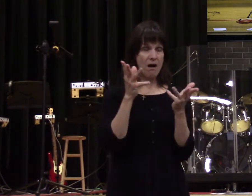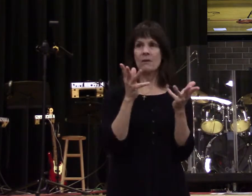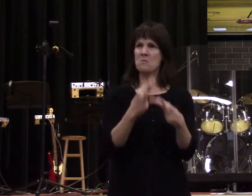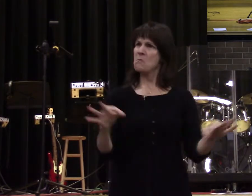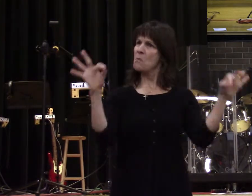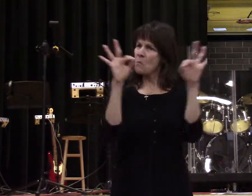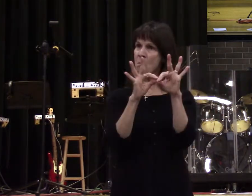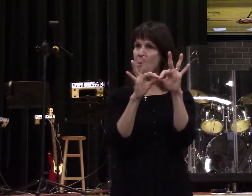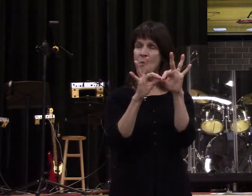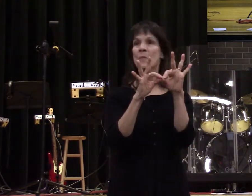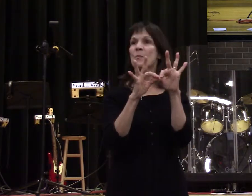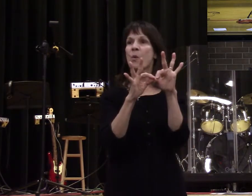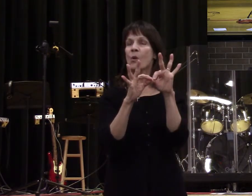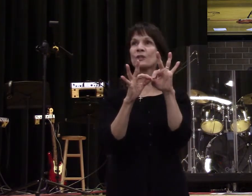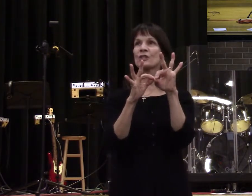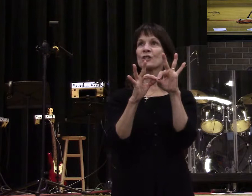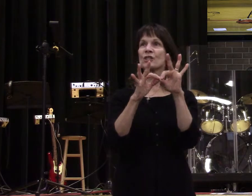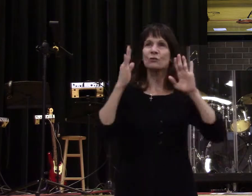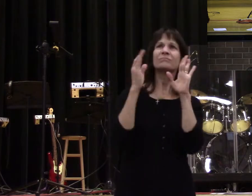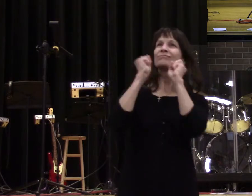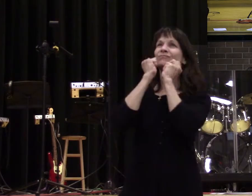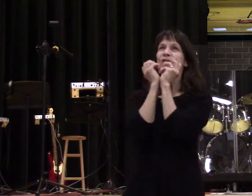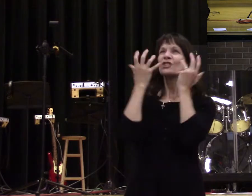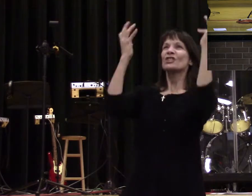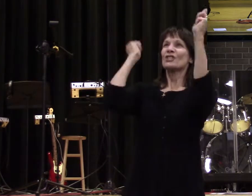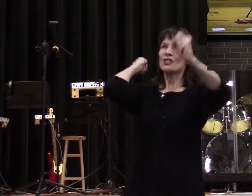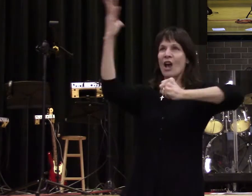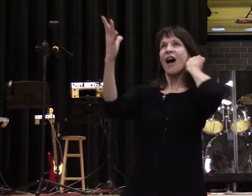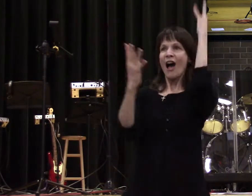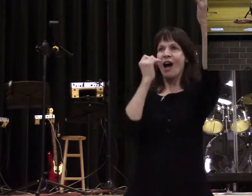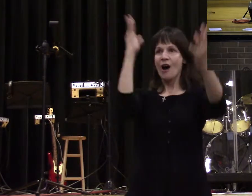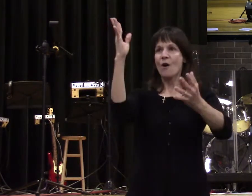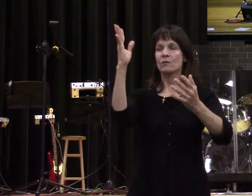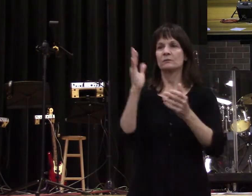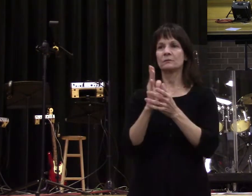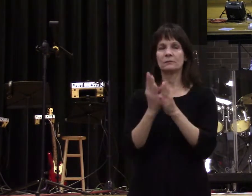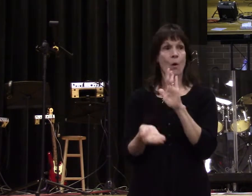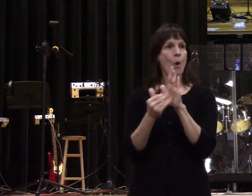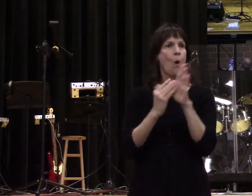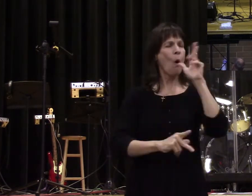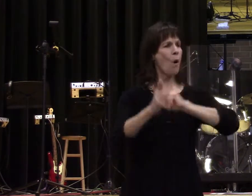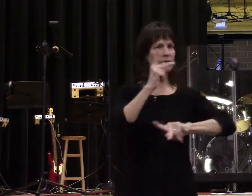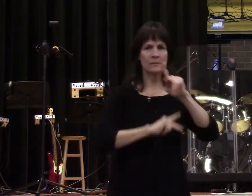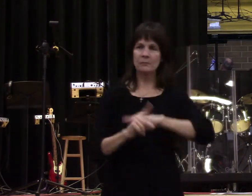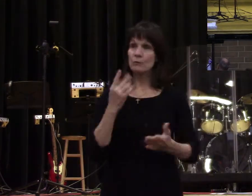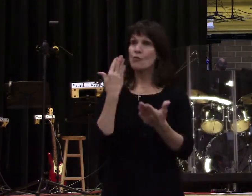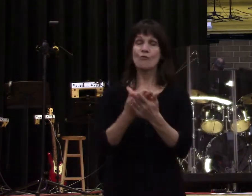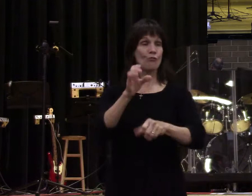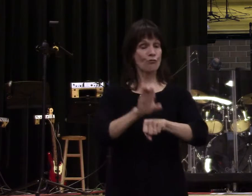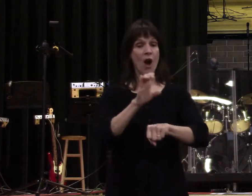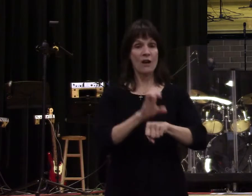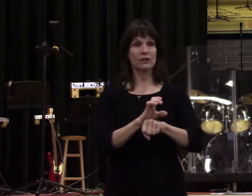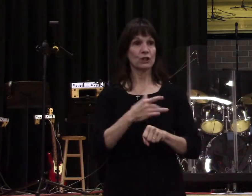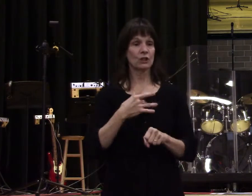come with the shout, not wait to be stirred. There are too many people that come to church waiting for God to touch them or stir them. No,